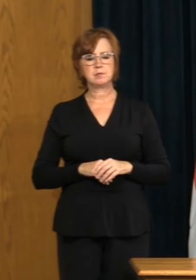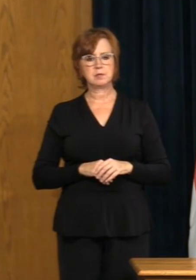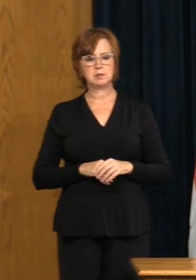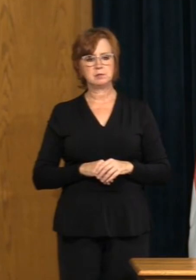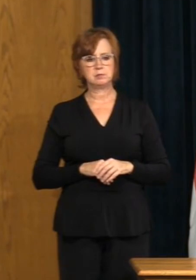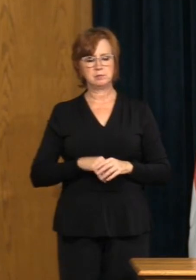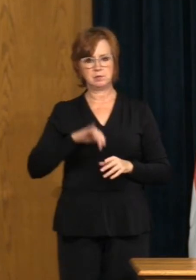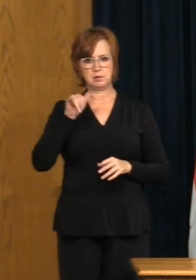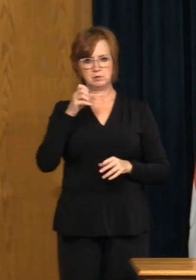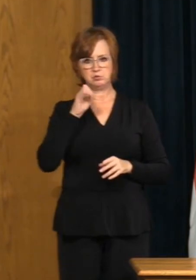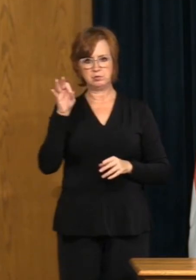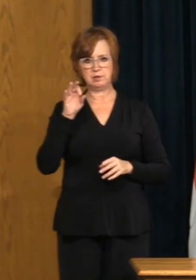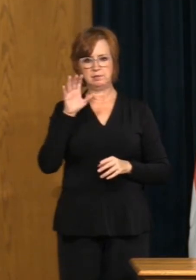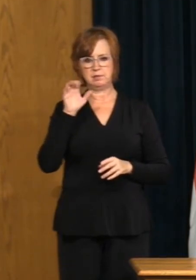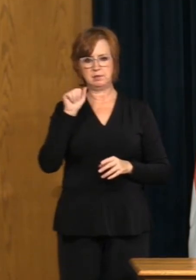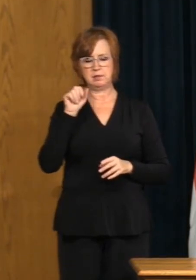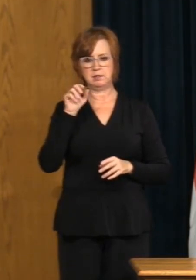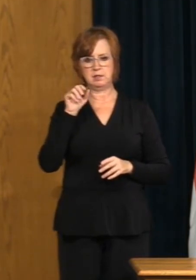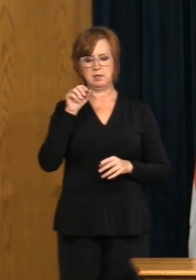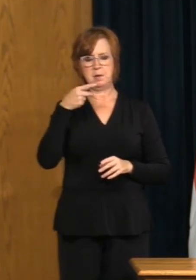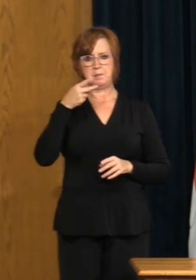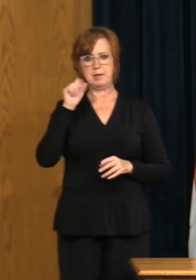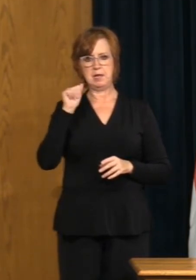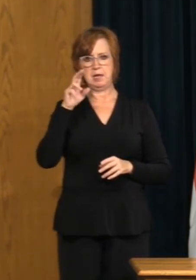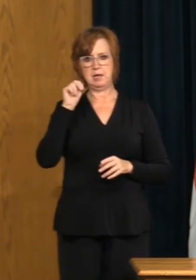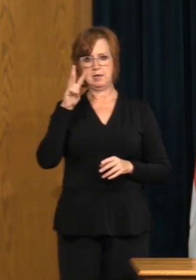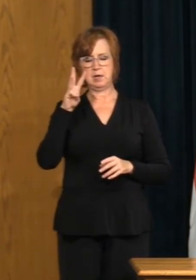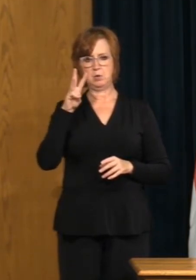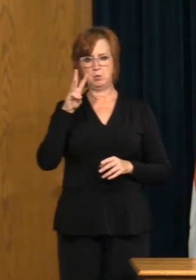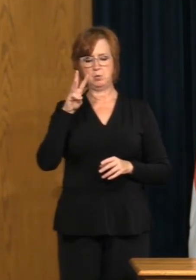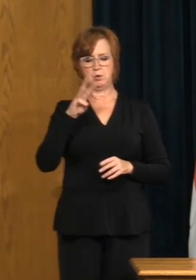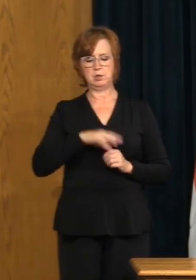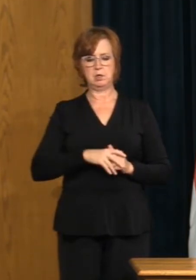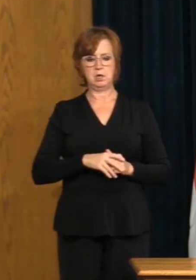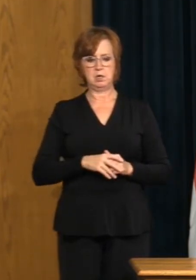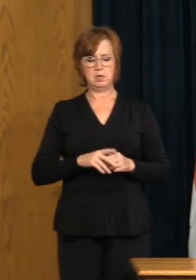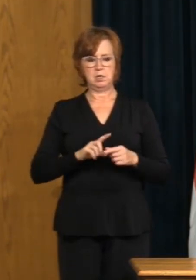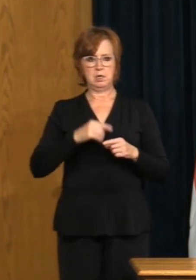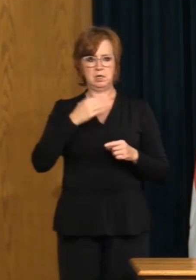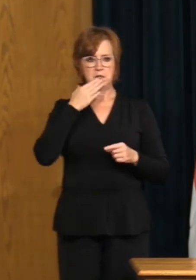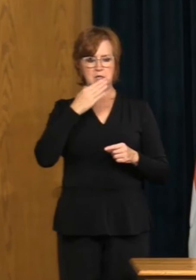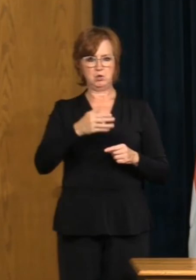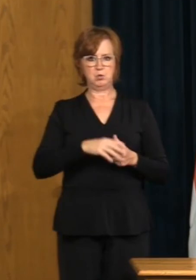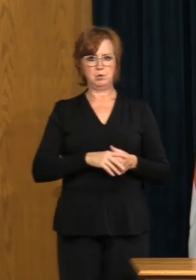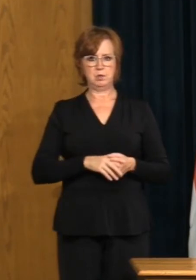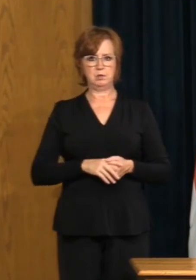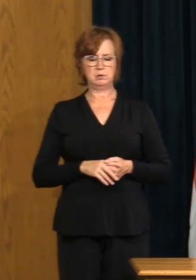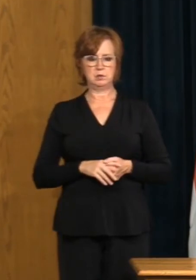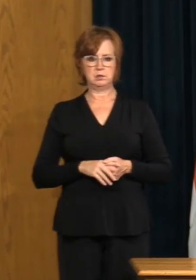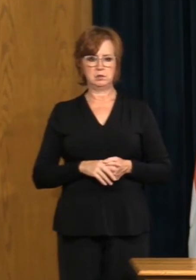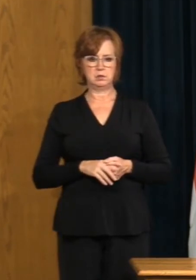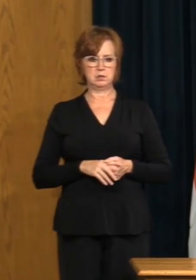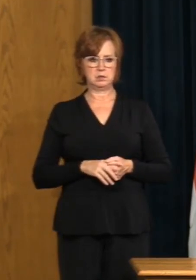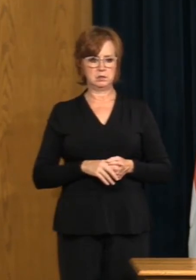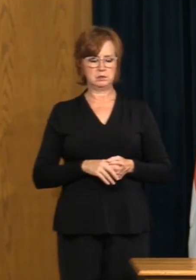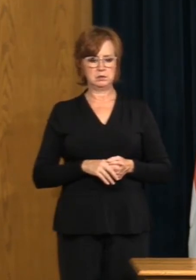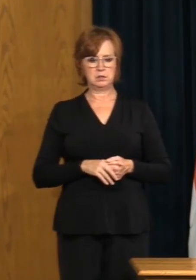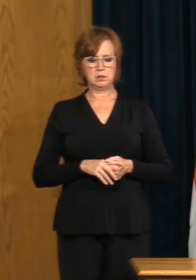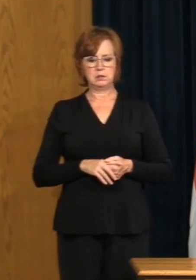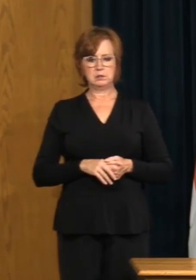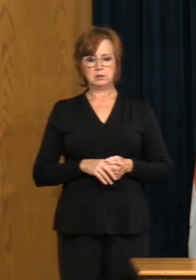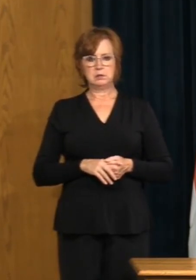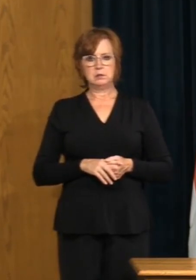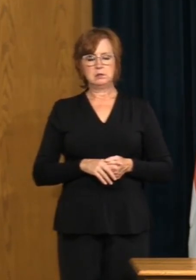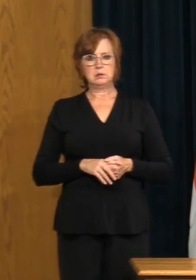We have Jeff Dandria with PA Now. Hi, thanks again for taking my question. Businesses are trying